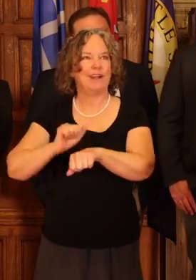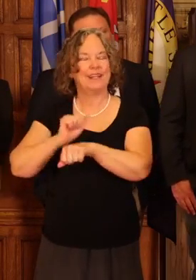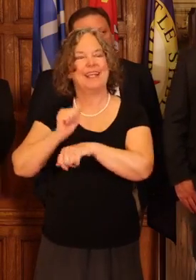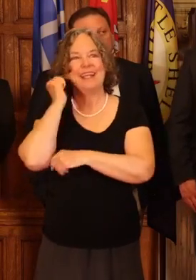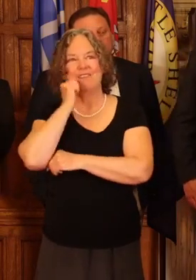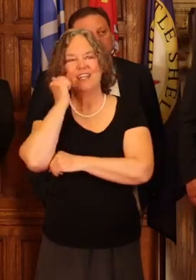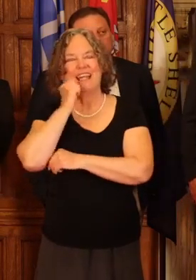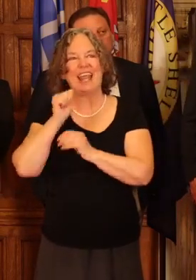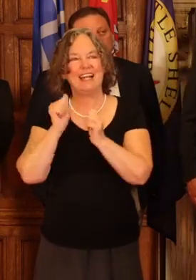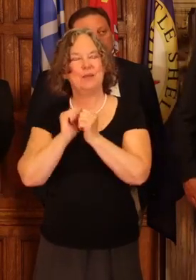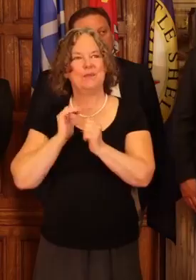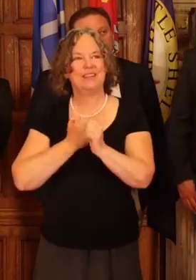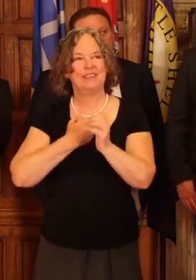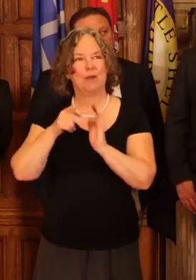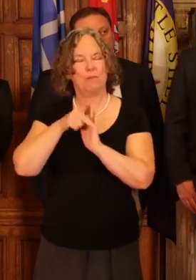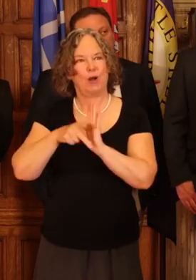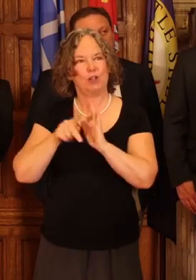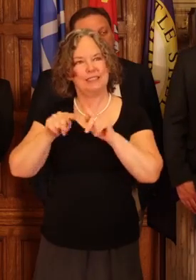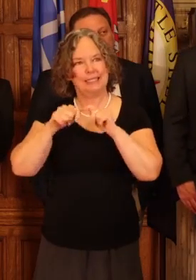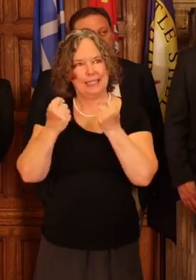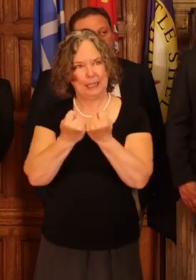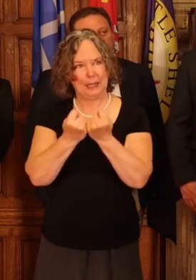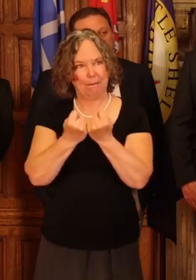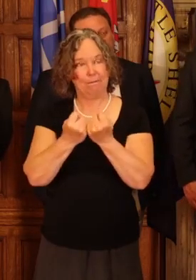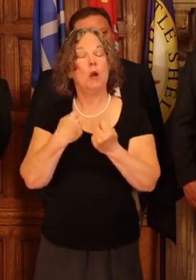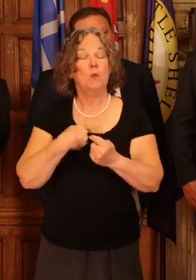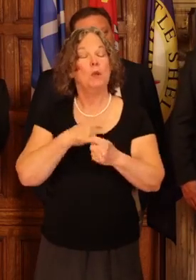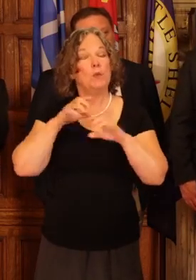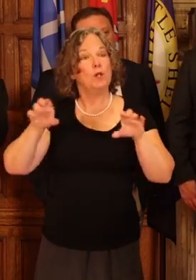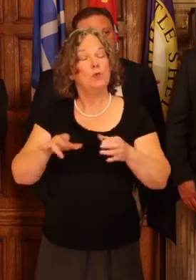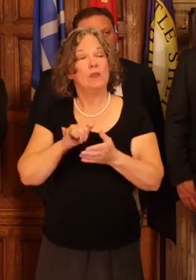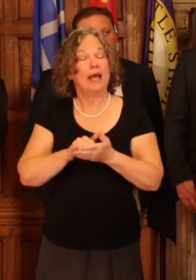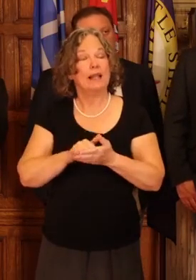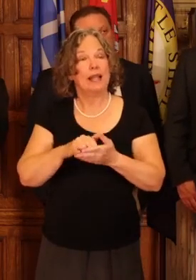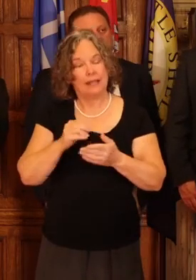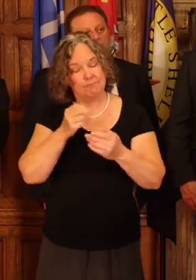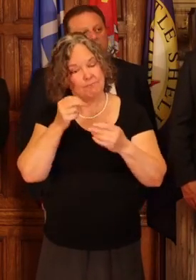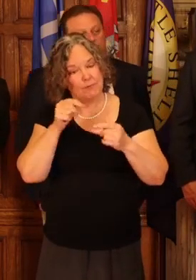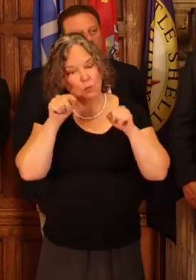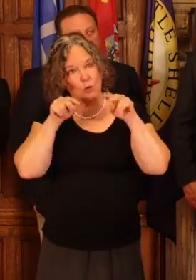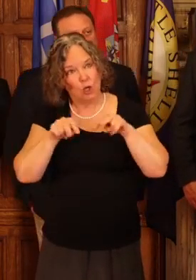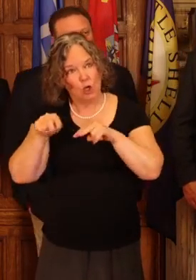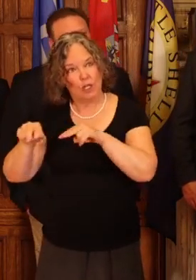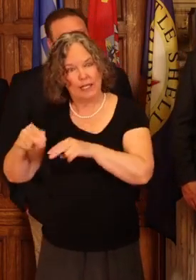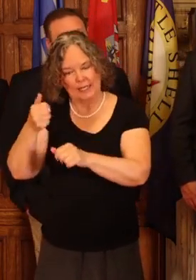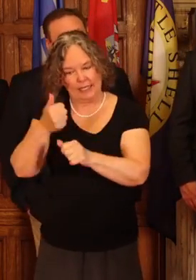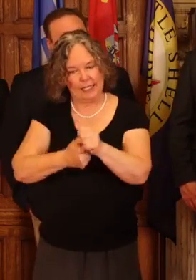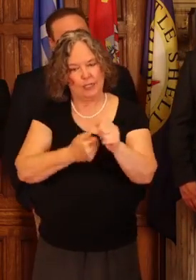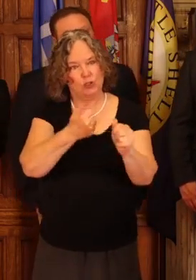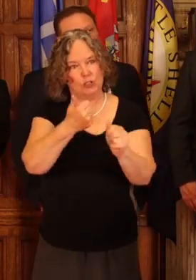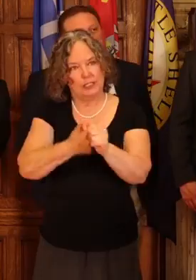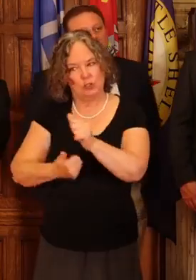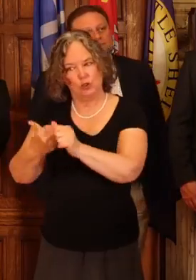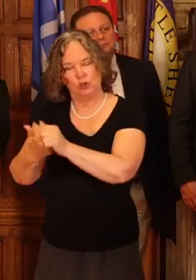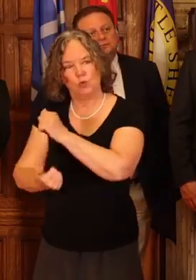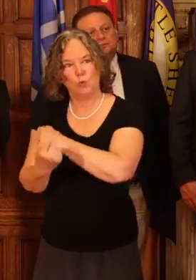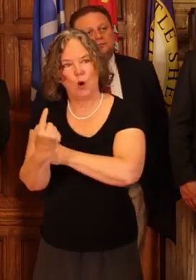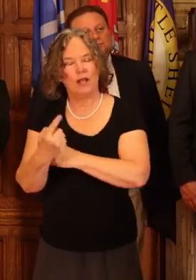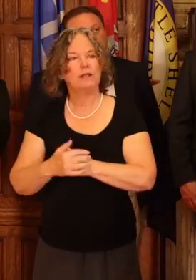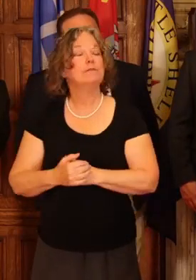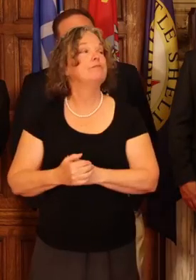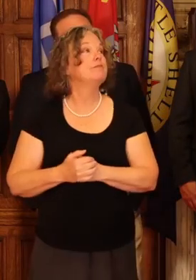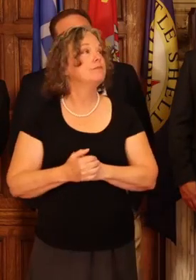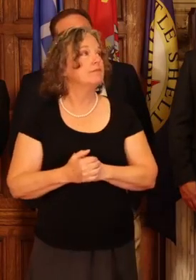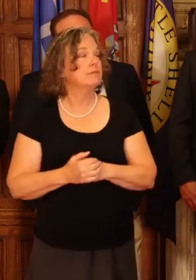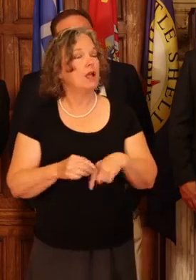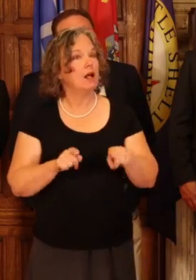basis with our policy team, and we'll get to them and consider each one as we do our work on them. And just to follow up